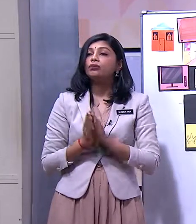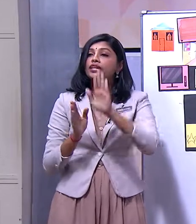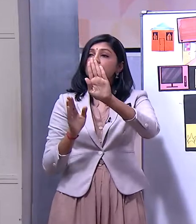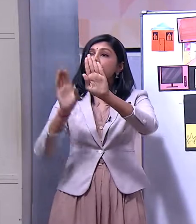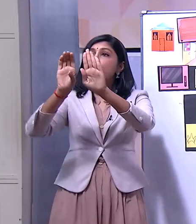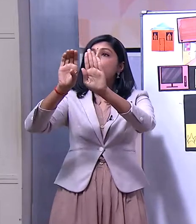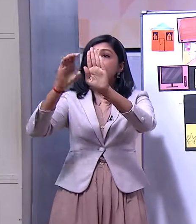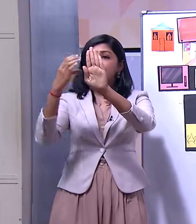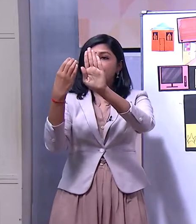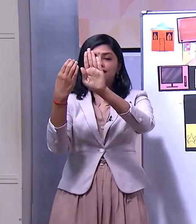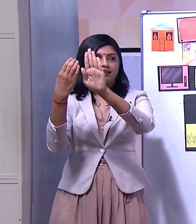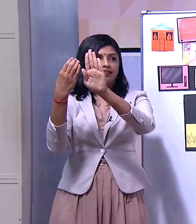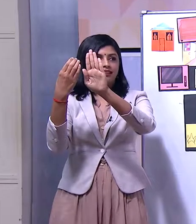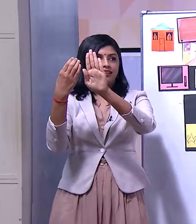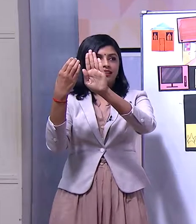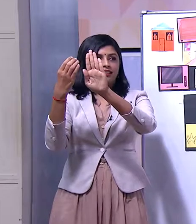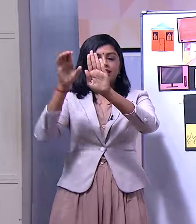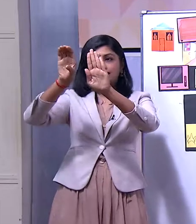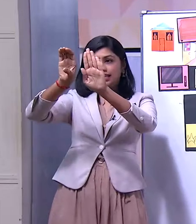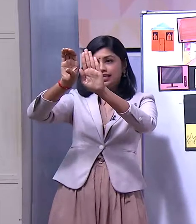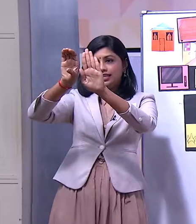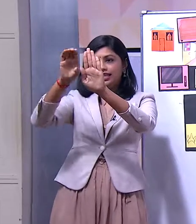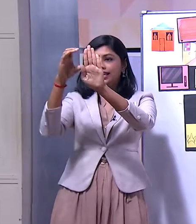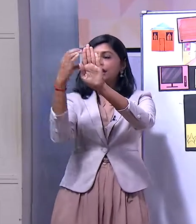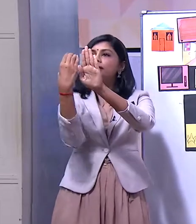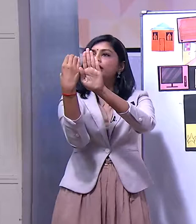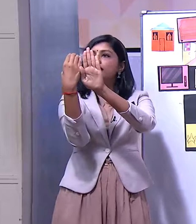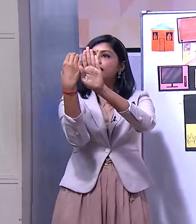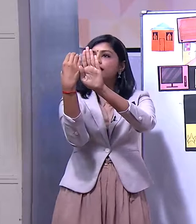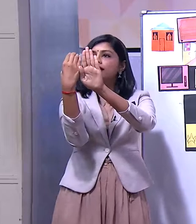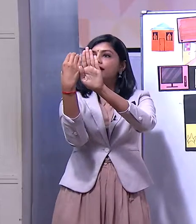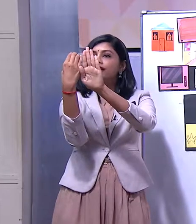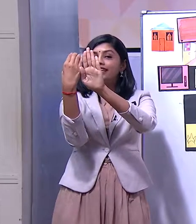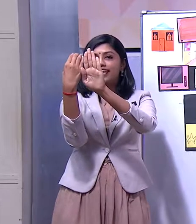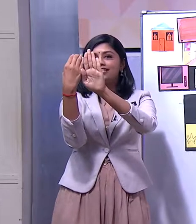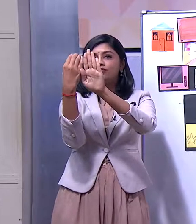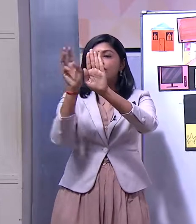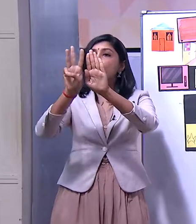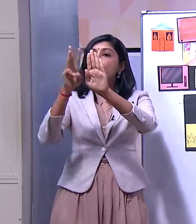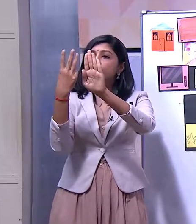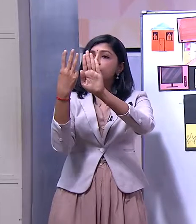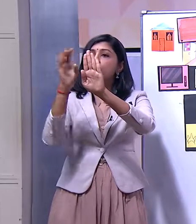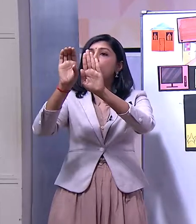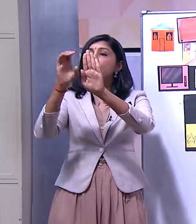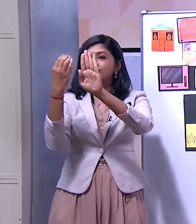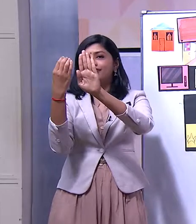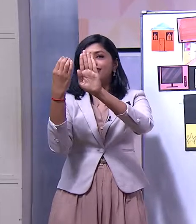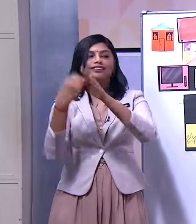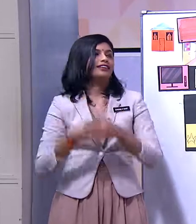is closet. See? See. Bring it in. Closet. Yes, closet. Wardrobe or closet?